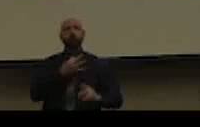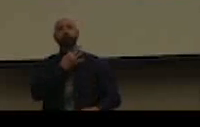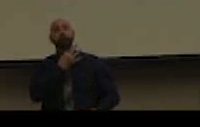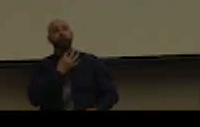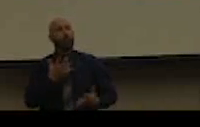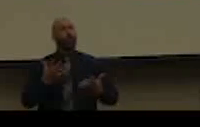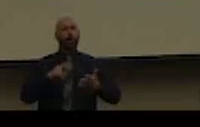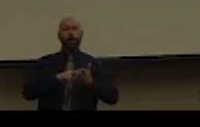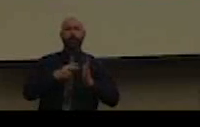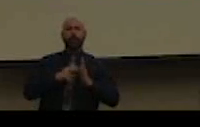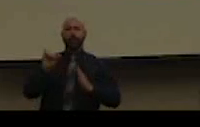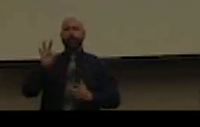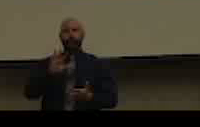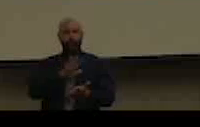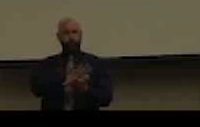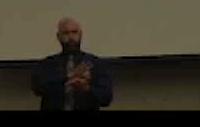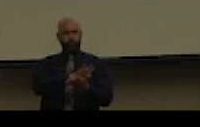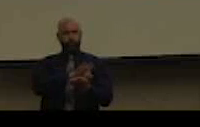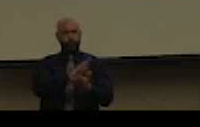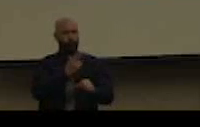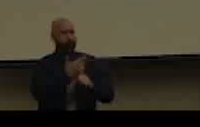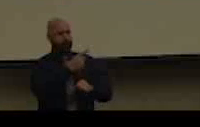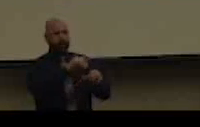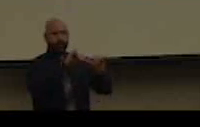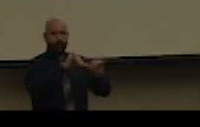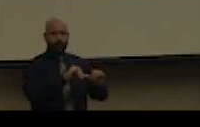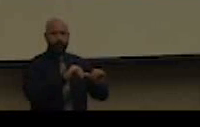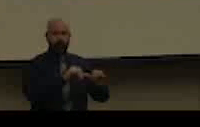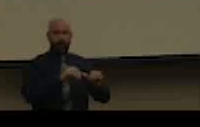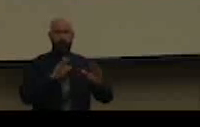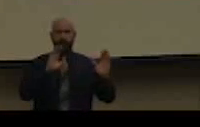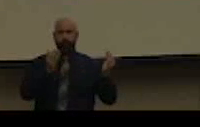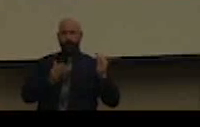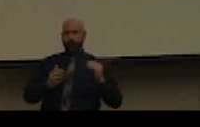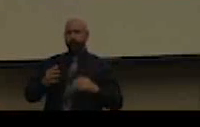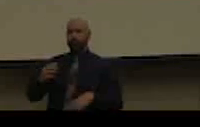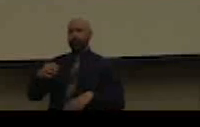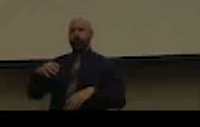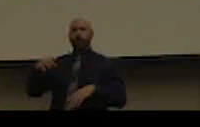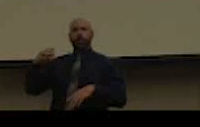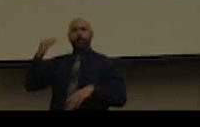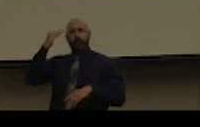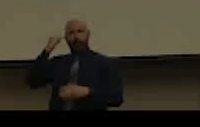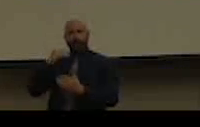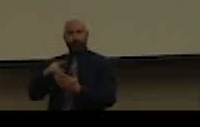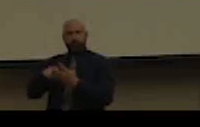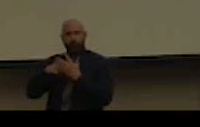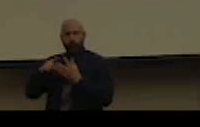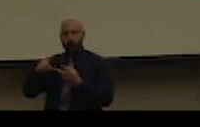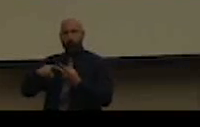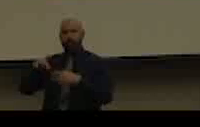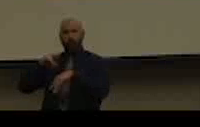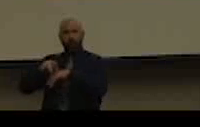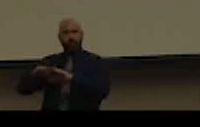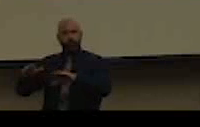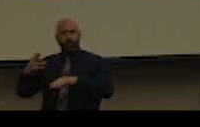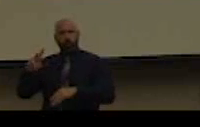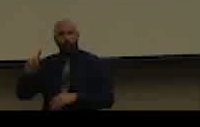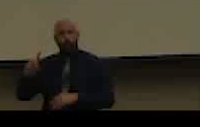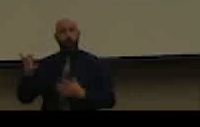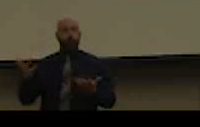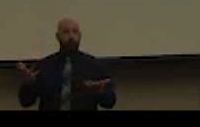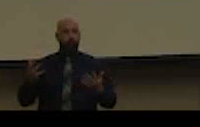against this metric versus childcare versus Head Start. And what you see here is there are differences between providers